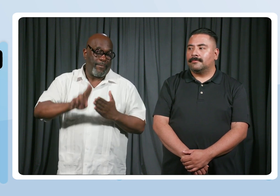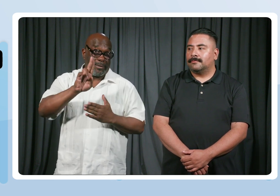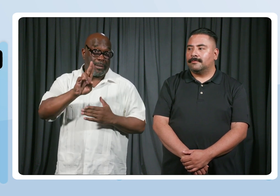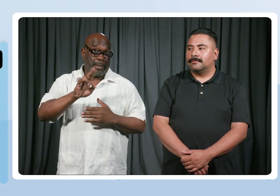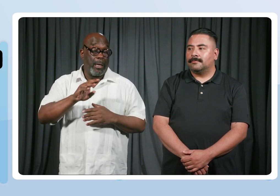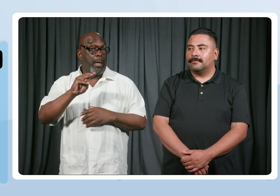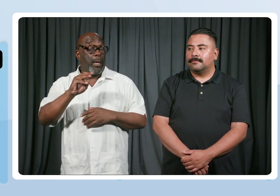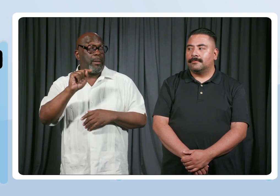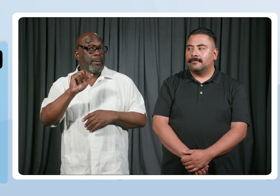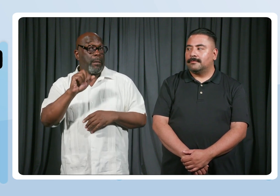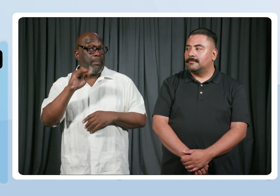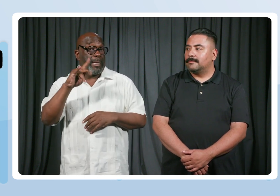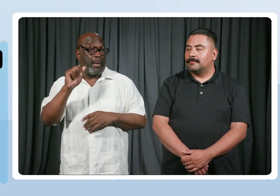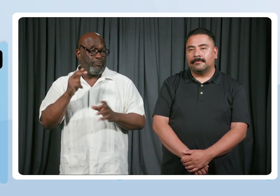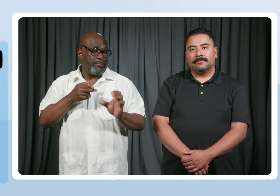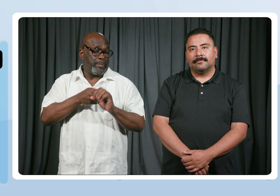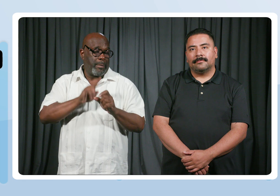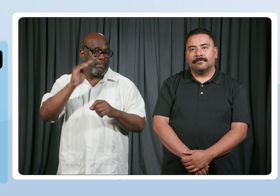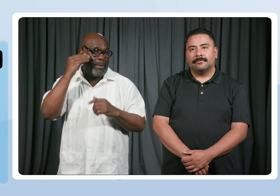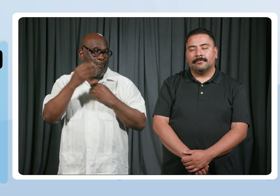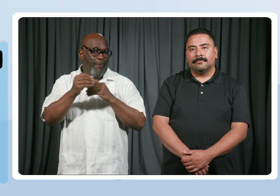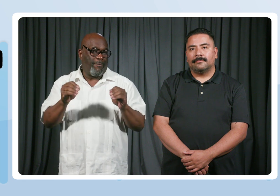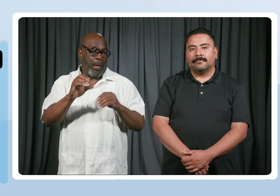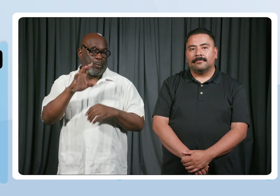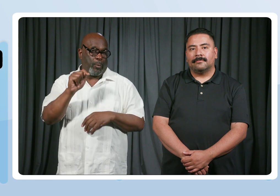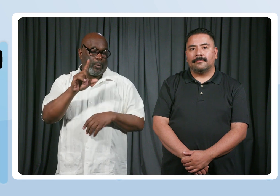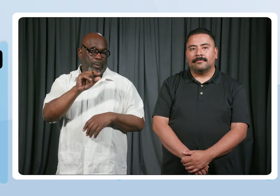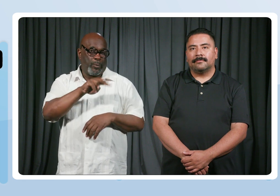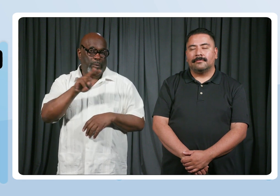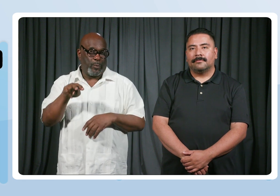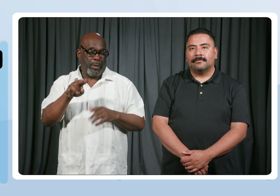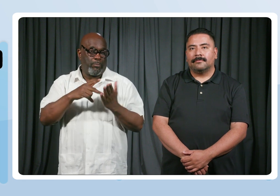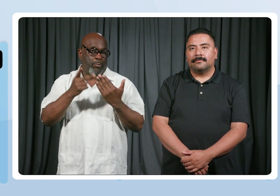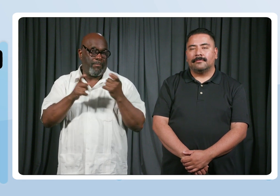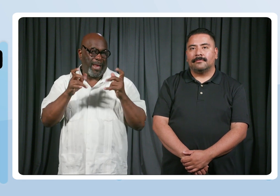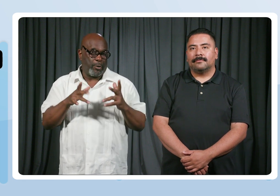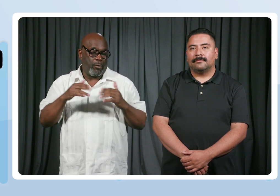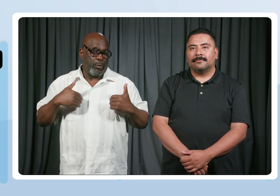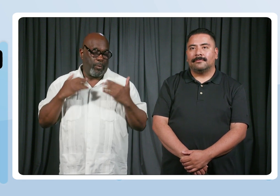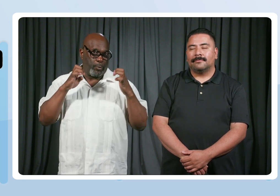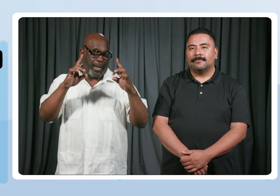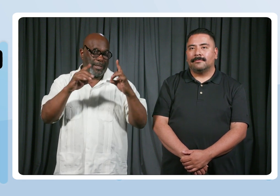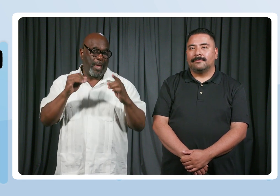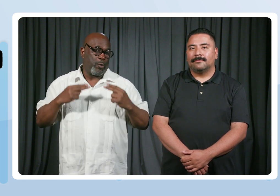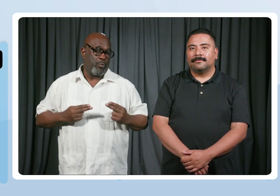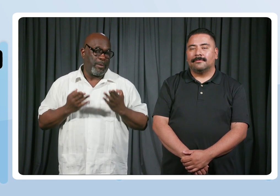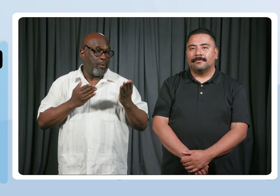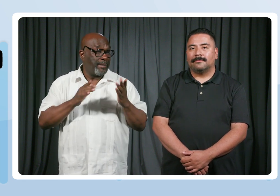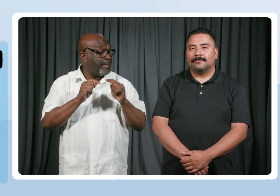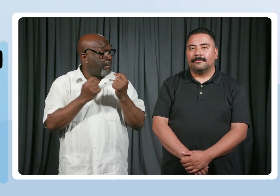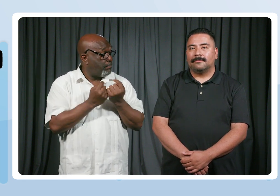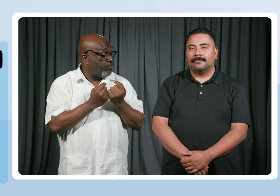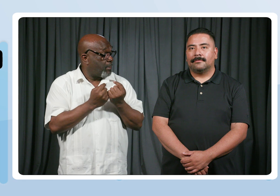Jones joined the mayor's office in October 2022 as a program manager on the Youth Education and Human Services team.